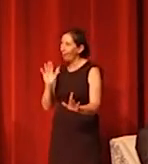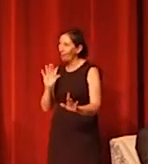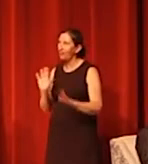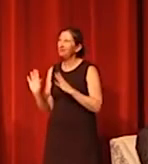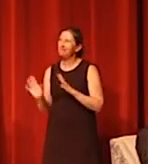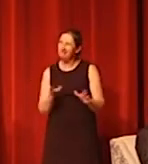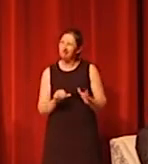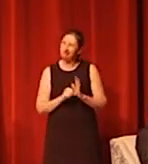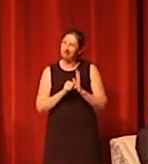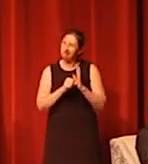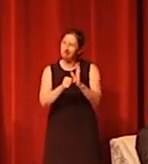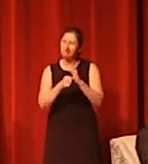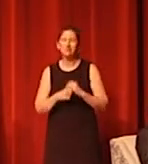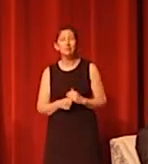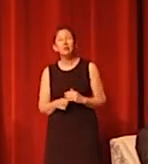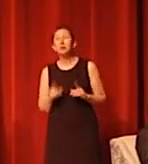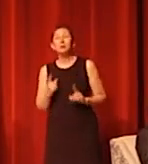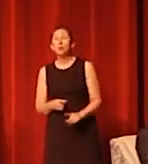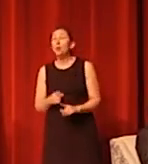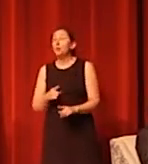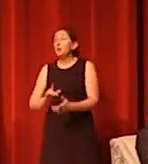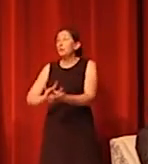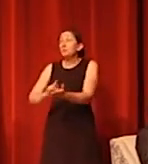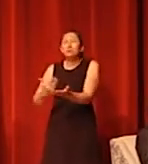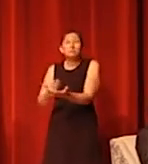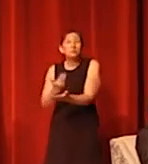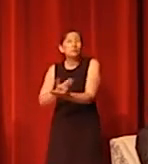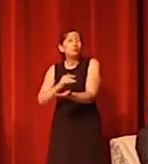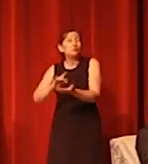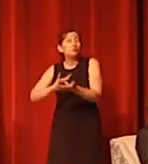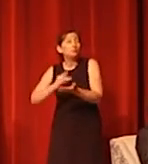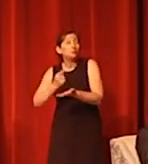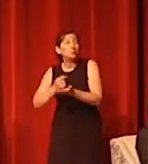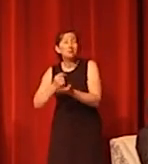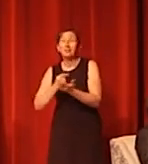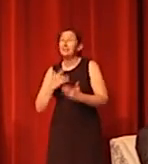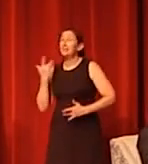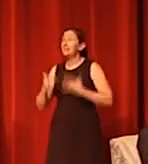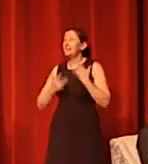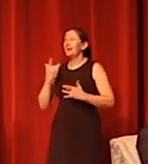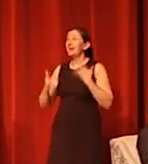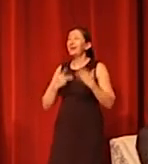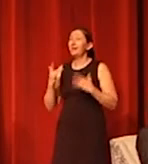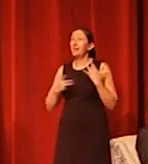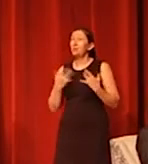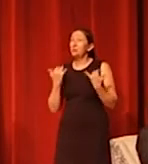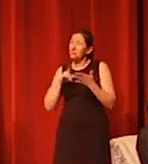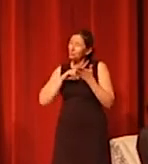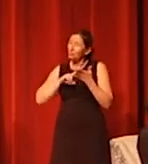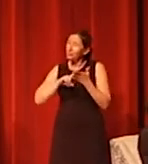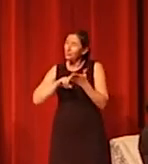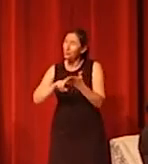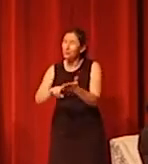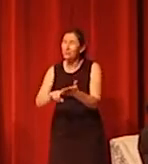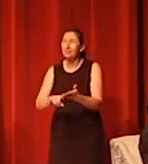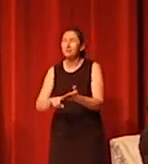we are. We're not done yet. We need more research, but there's things we can do in the meantime. Thank you.